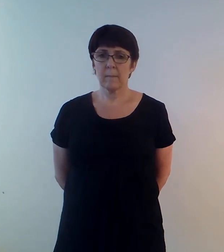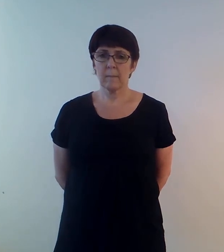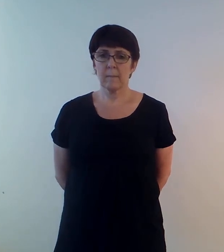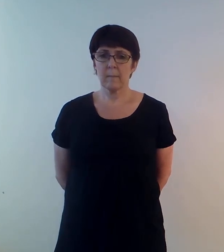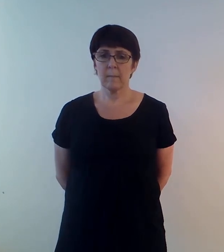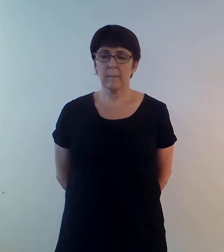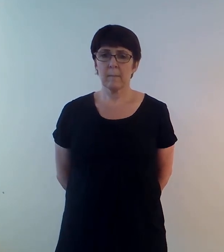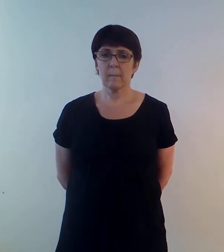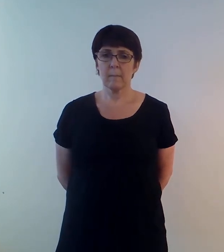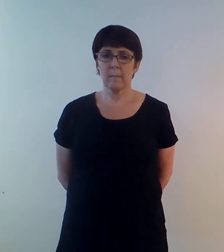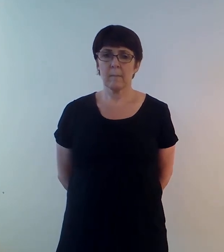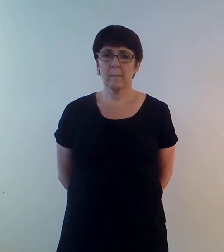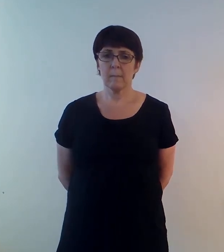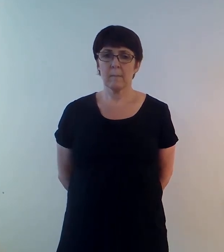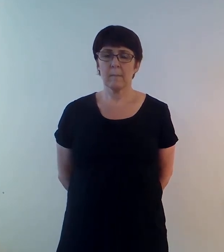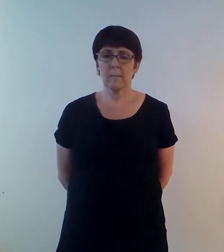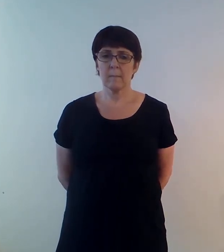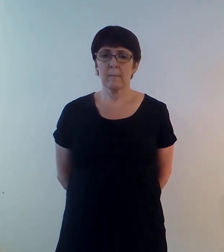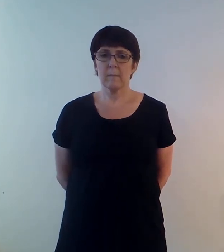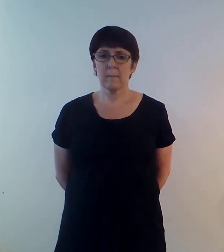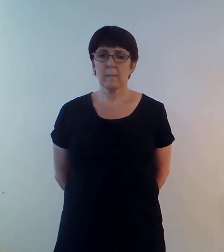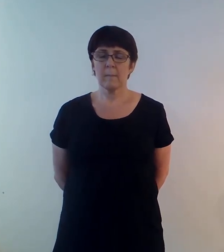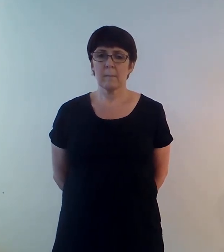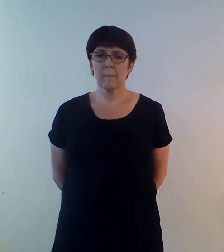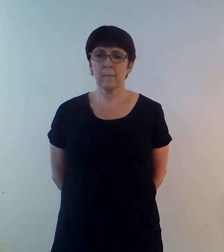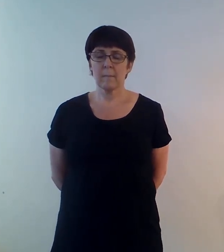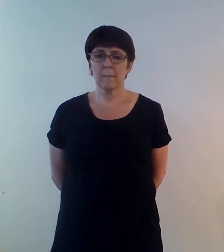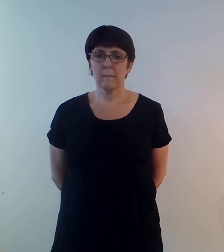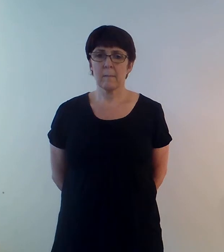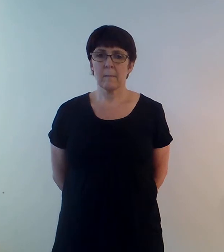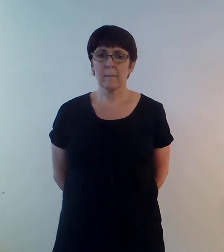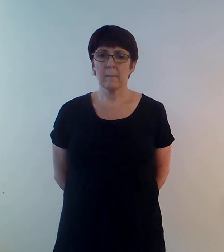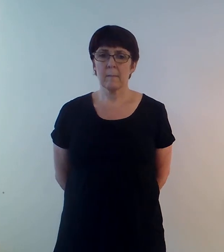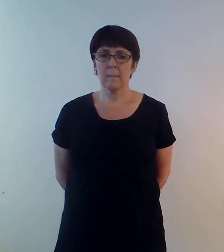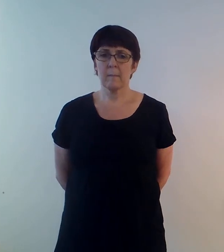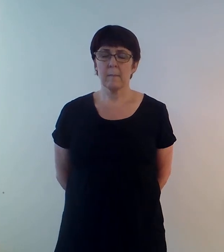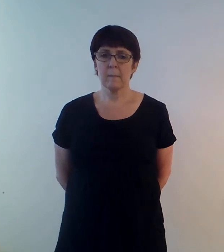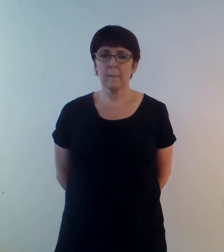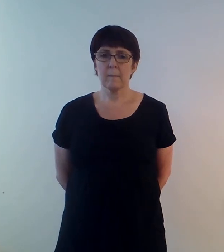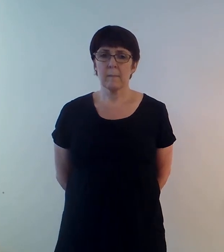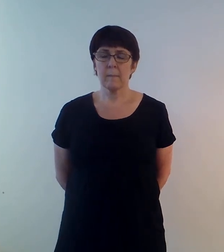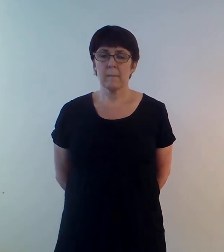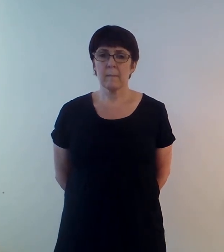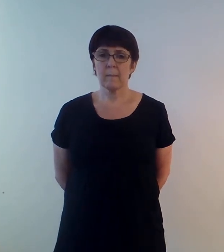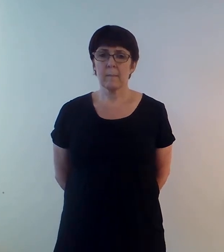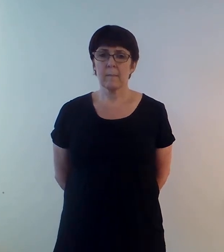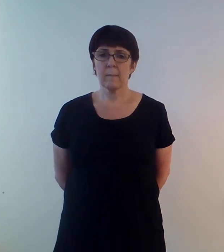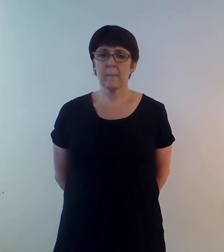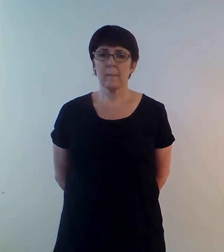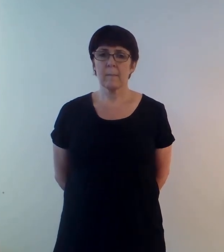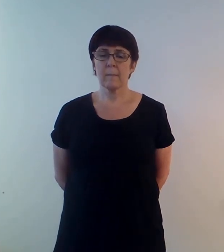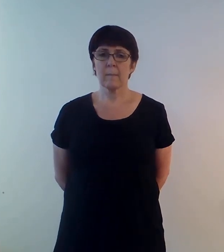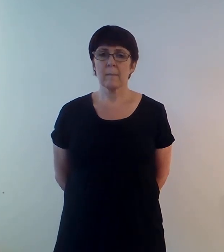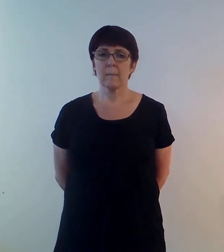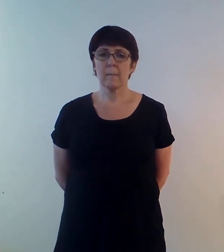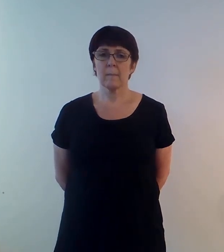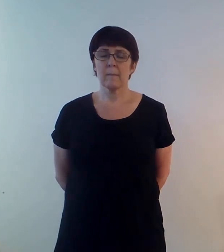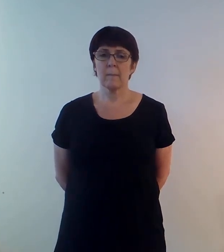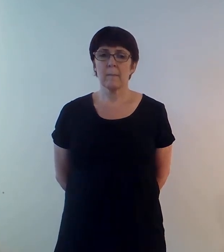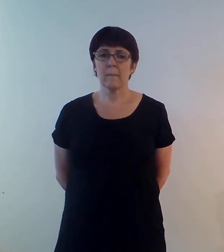Yeah, plank is just abs. Like you're using your shoulders, you're pressing through your triceps. Your whole core